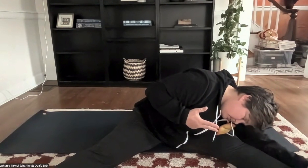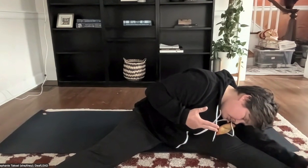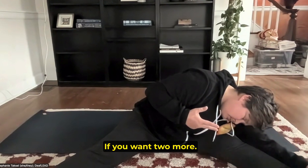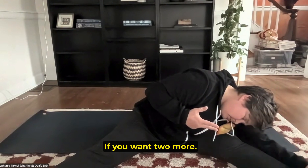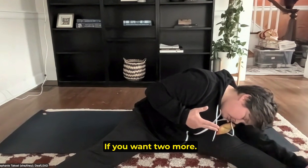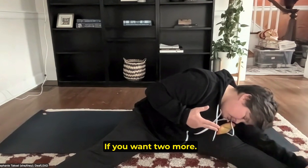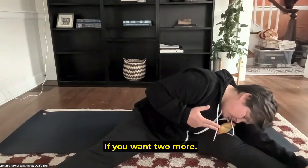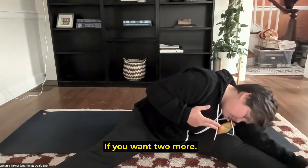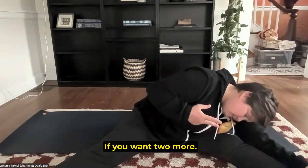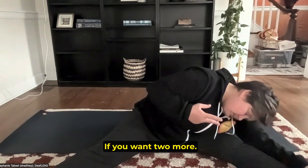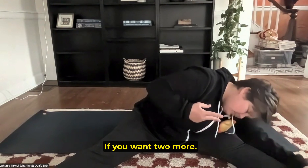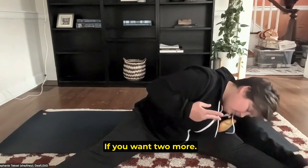If you want 2 more.